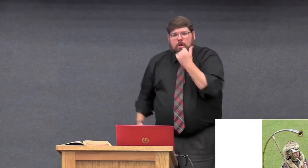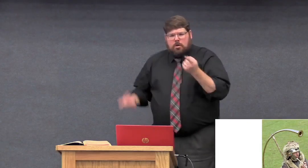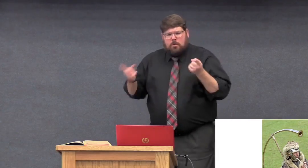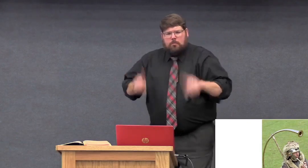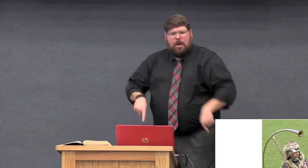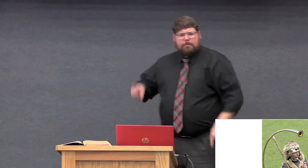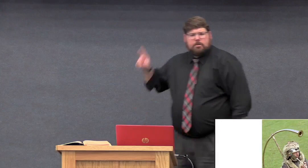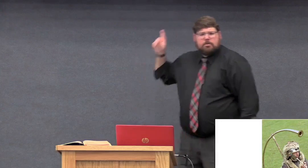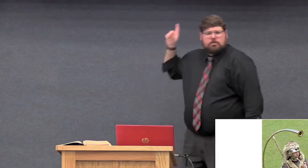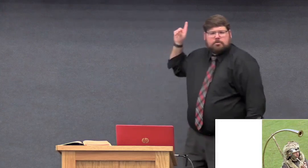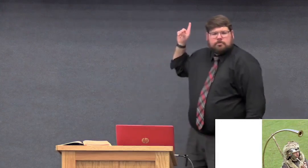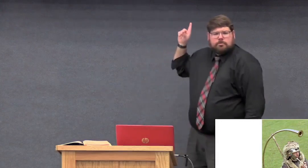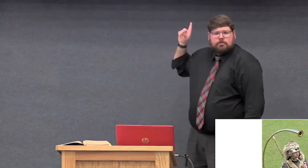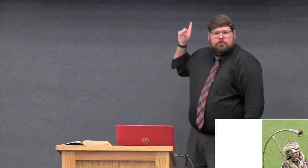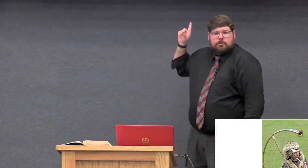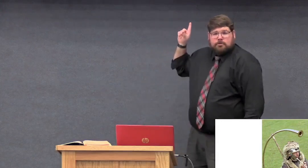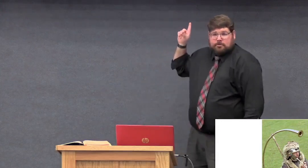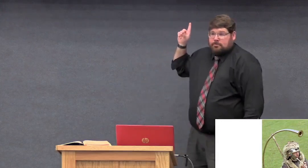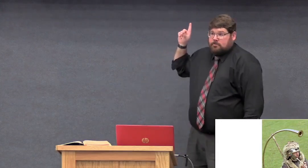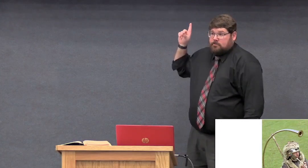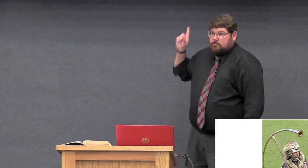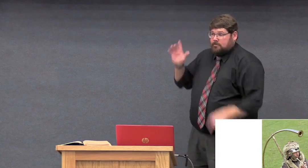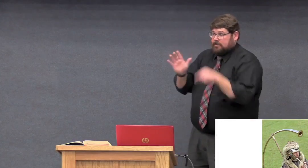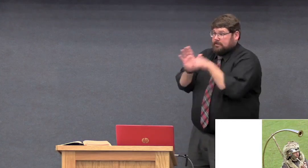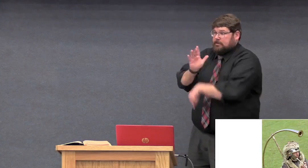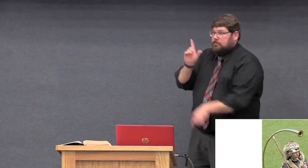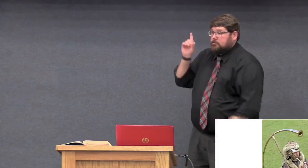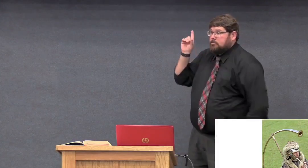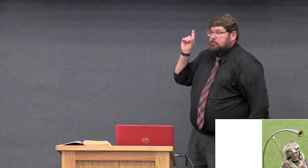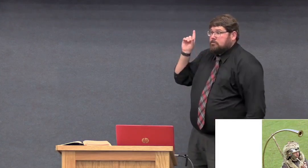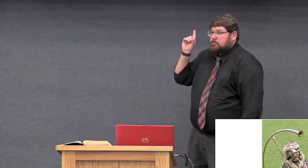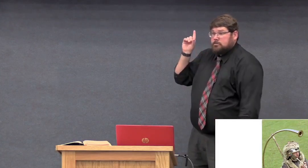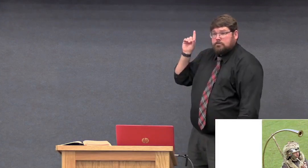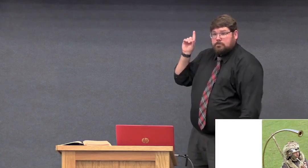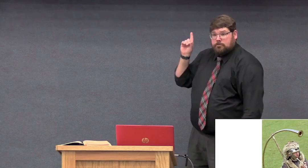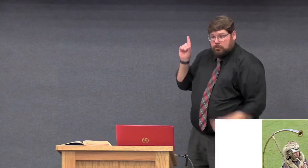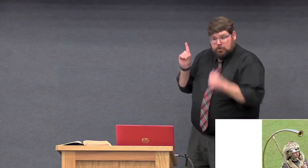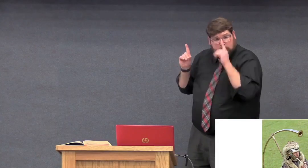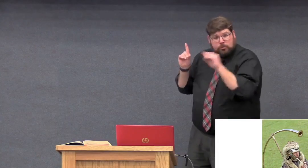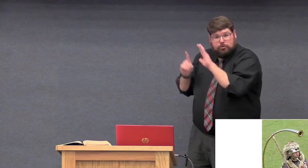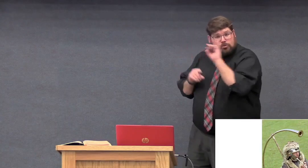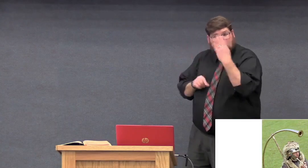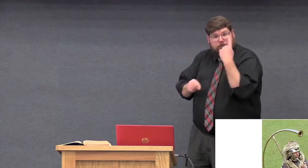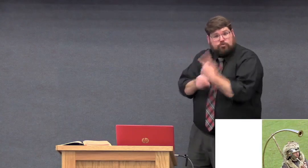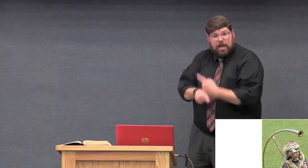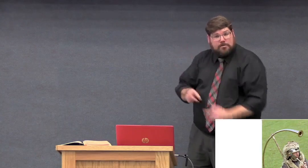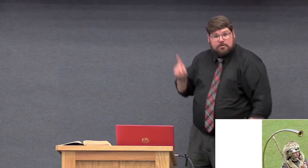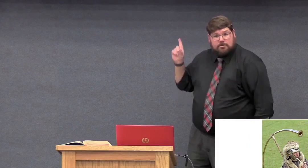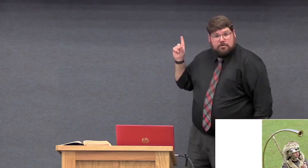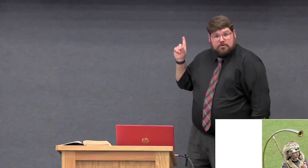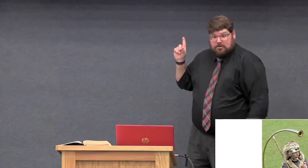if this soldier would have sent the wrong message, he would have been killed. He didn't do his job